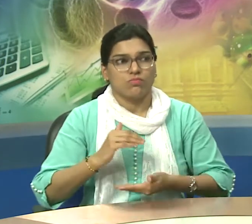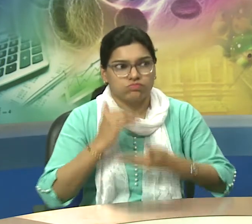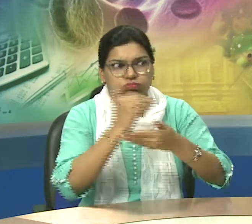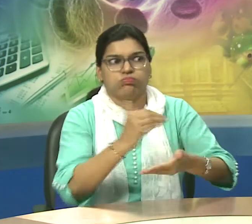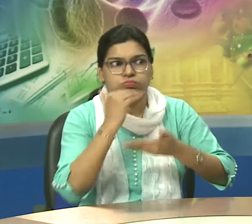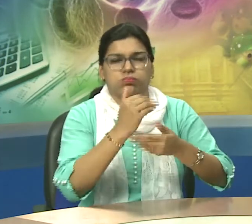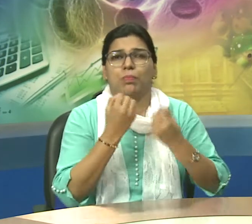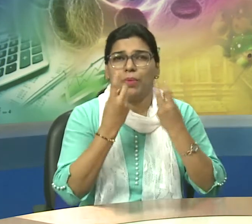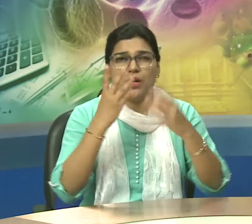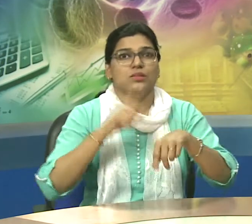He had